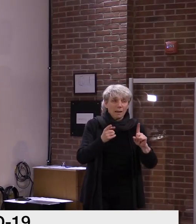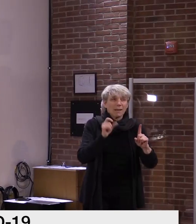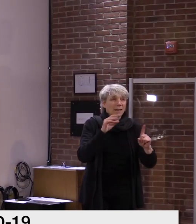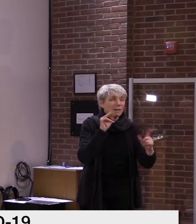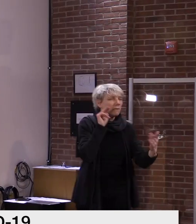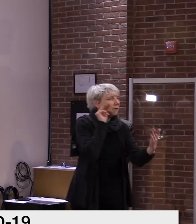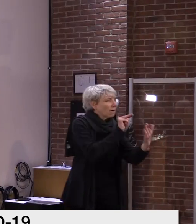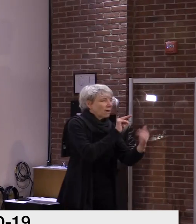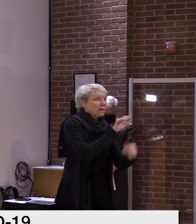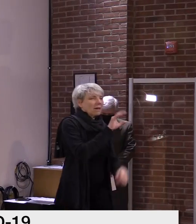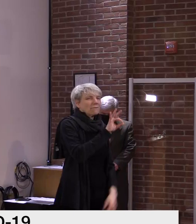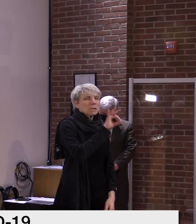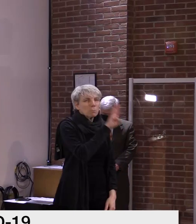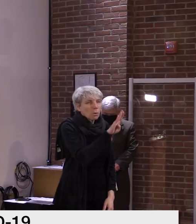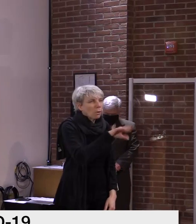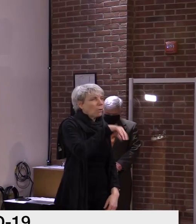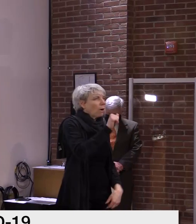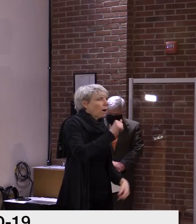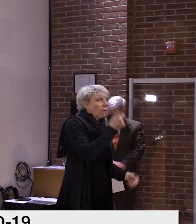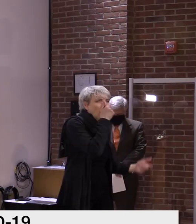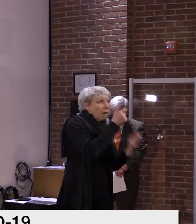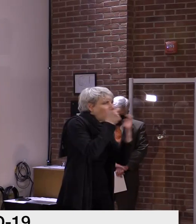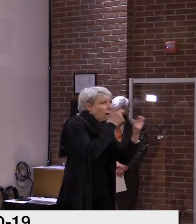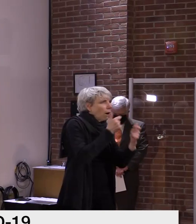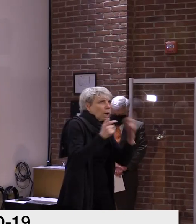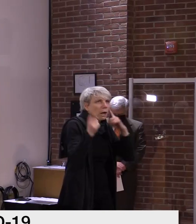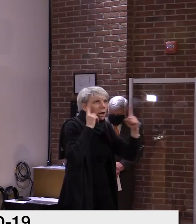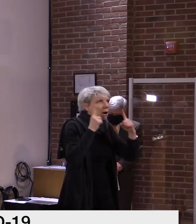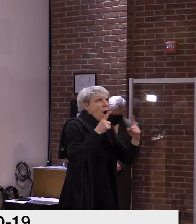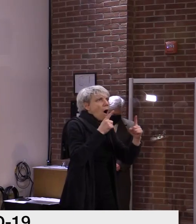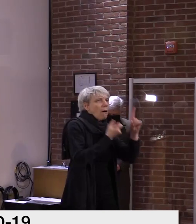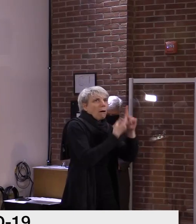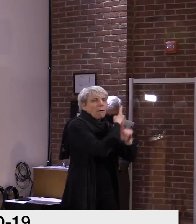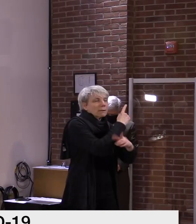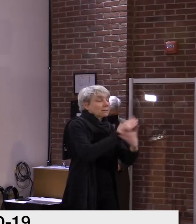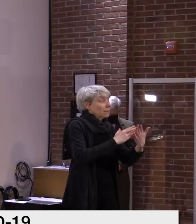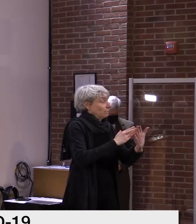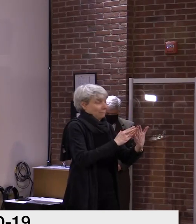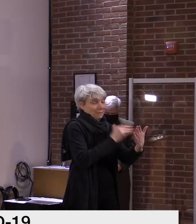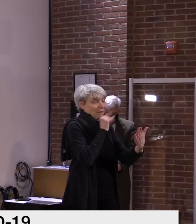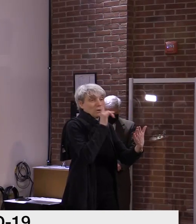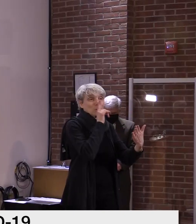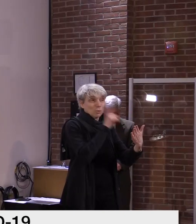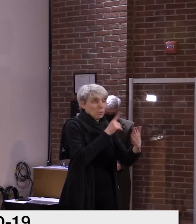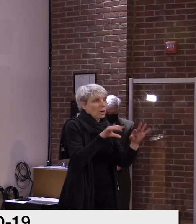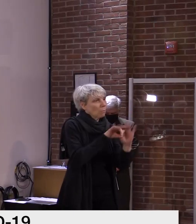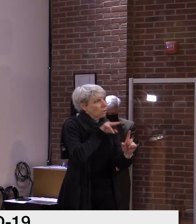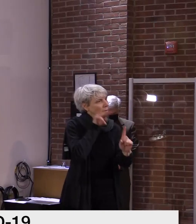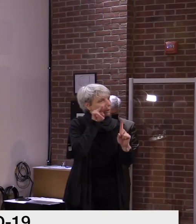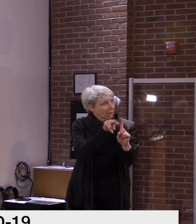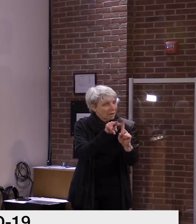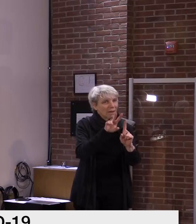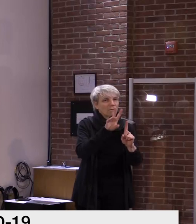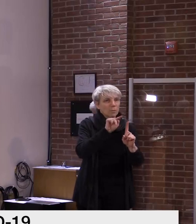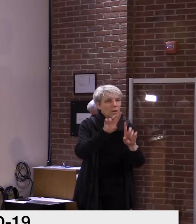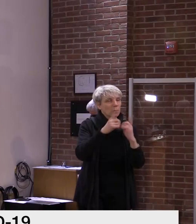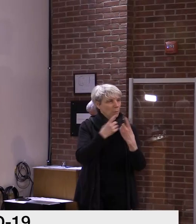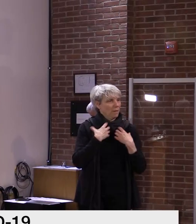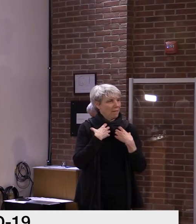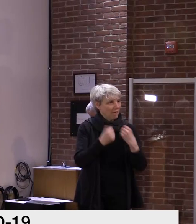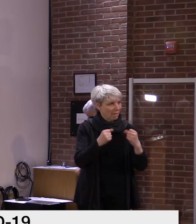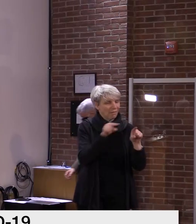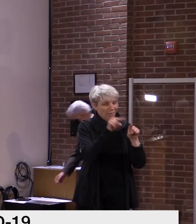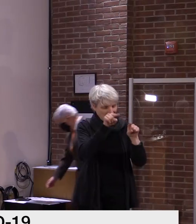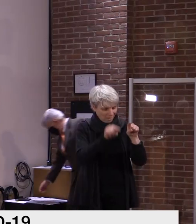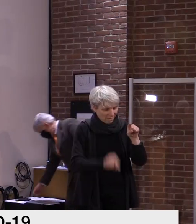misleading. These conversations are the ones that will help you get the fact-based information you need to make an informed